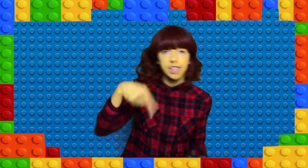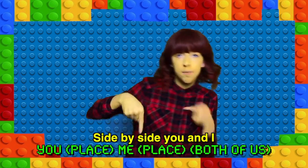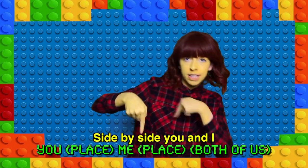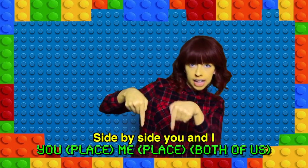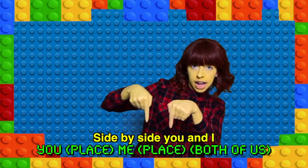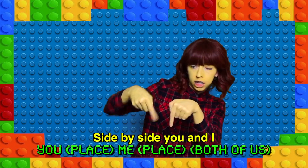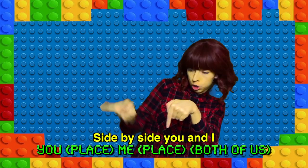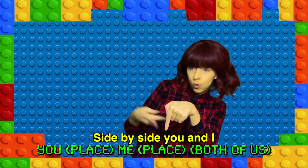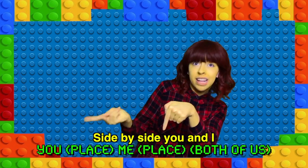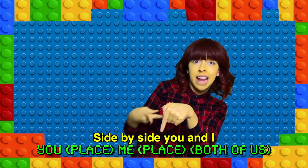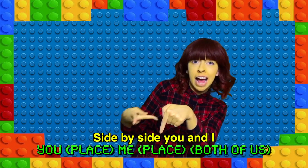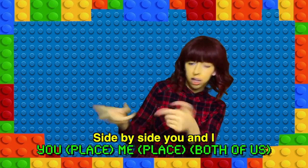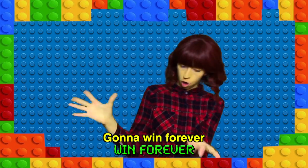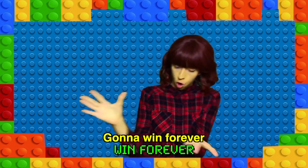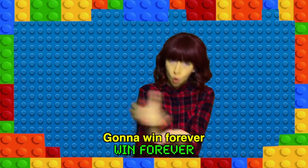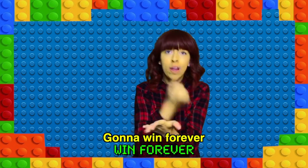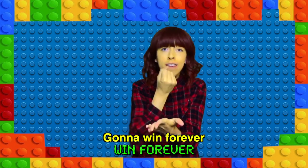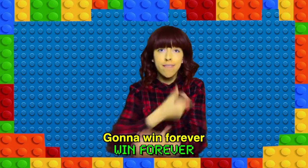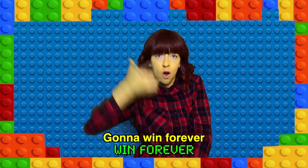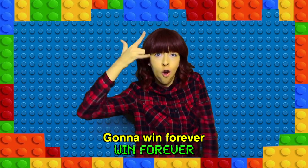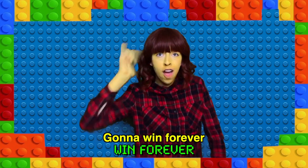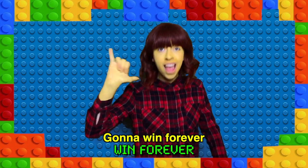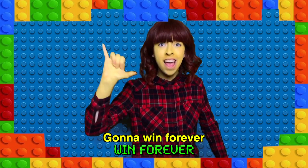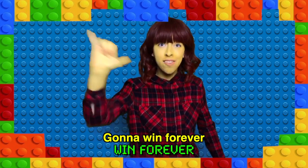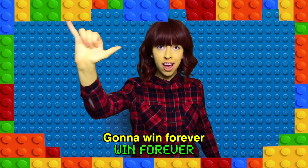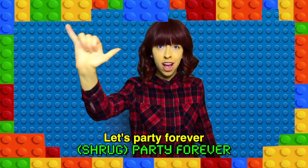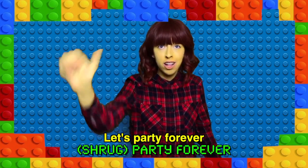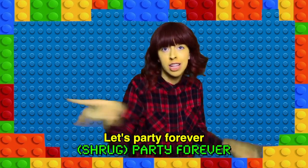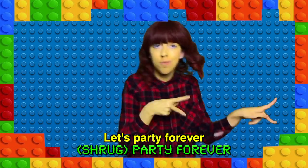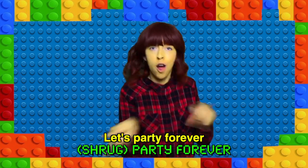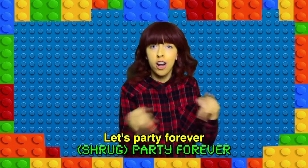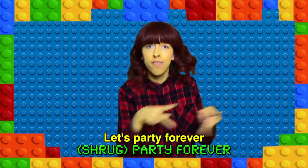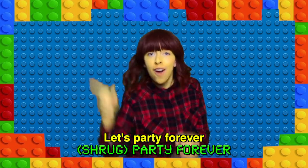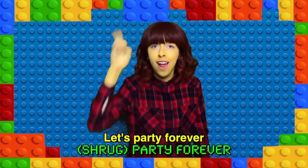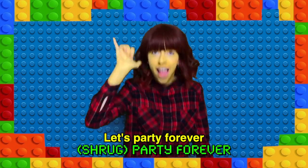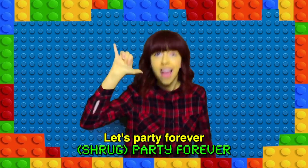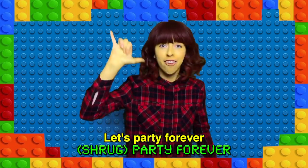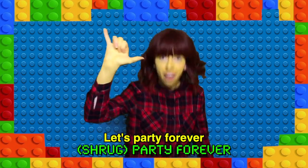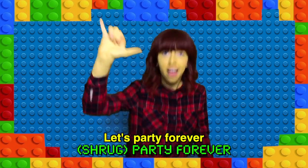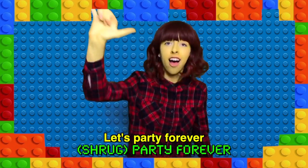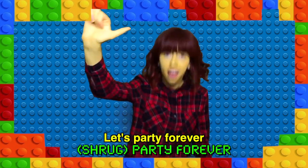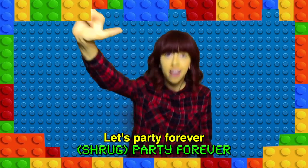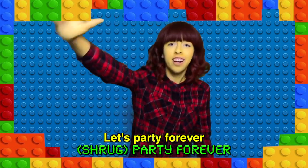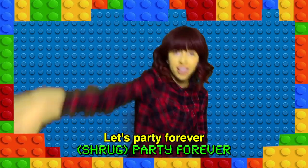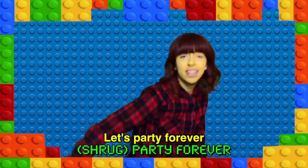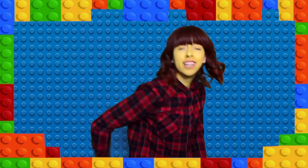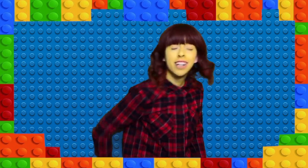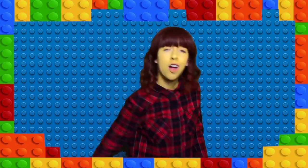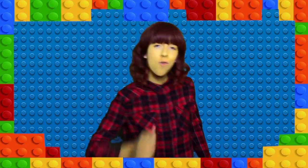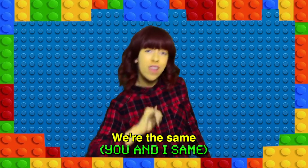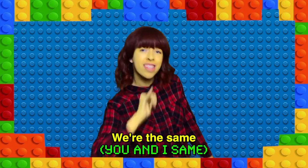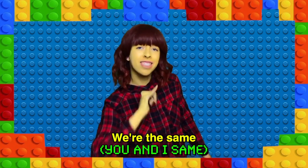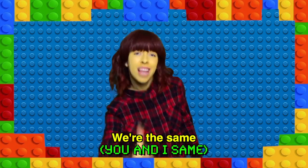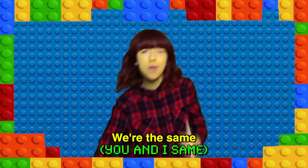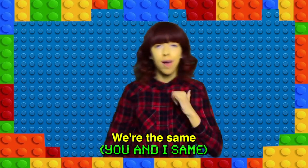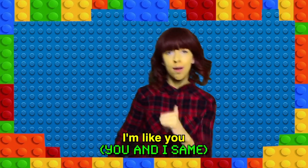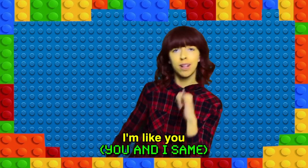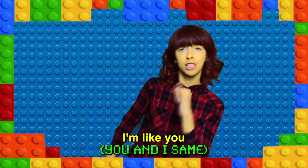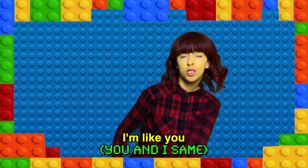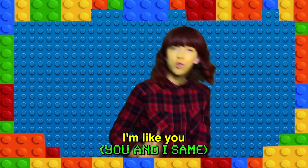Side by side, you and I, gonna win forever, let's party forever We're the same, I'm like